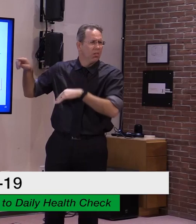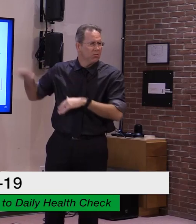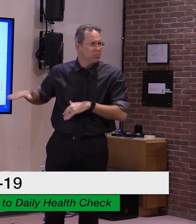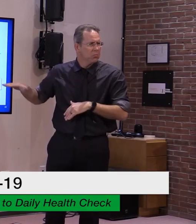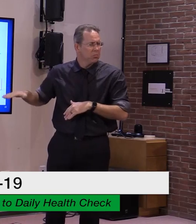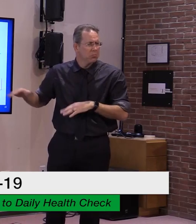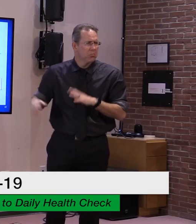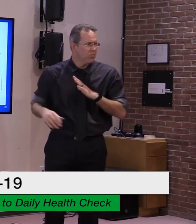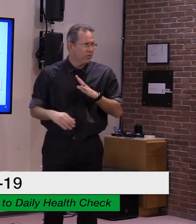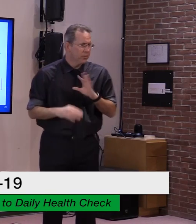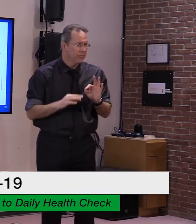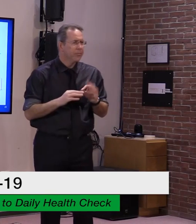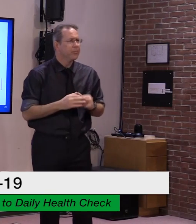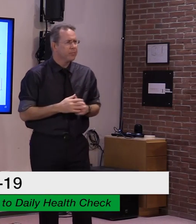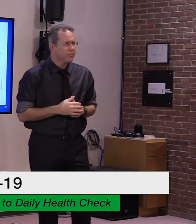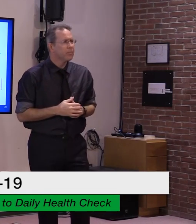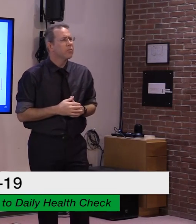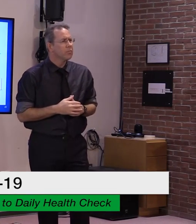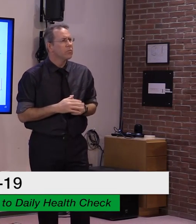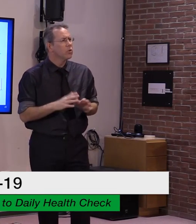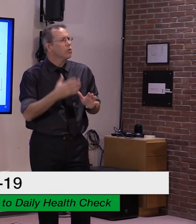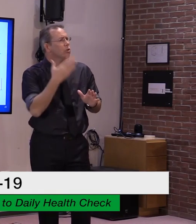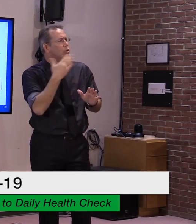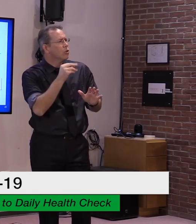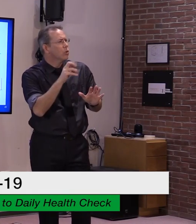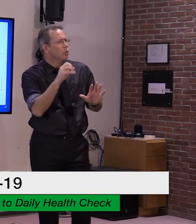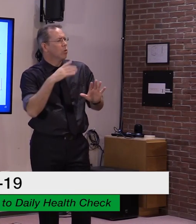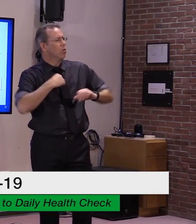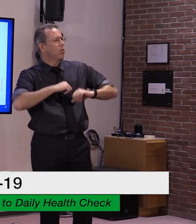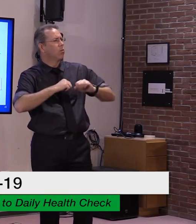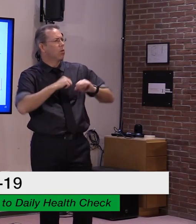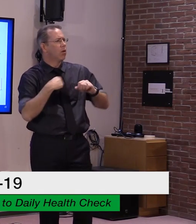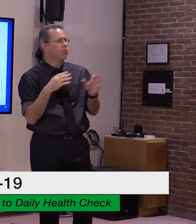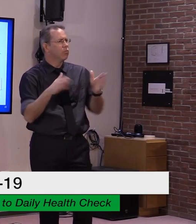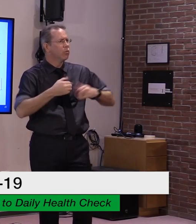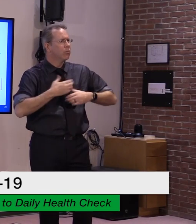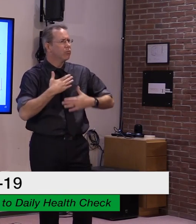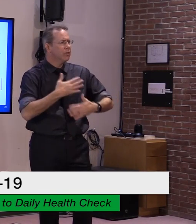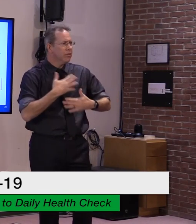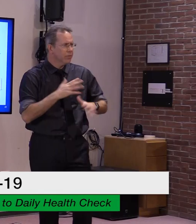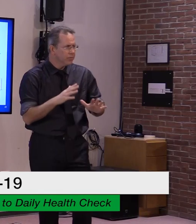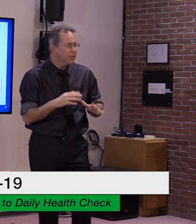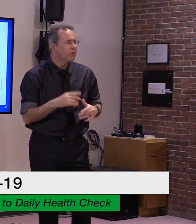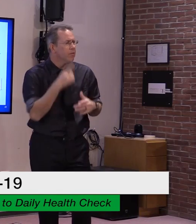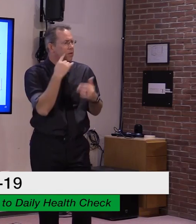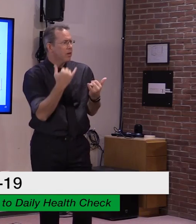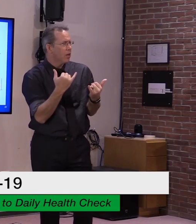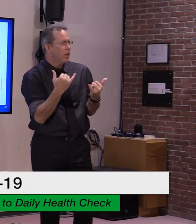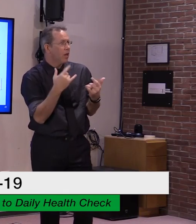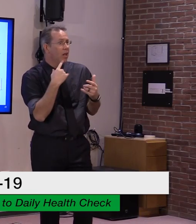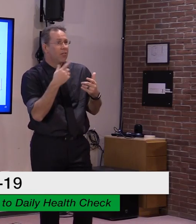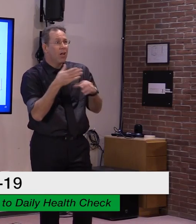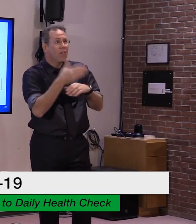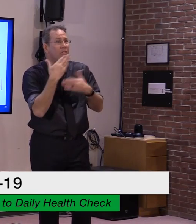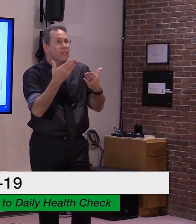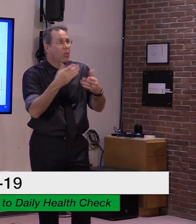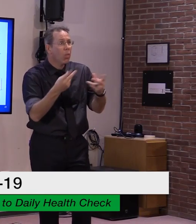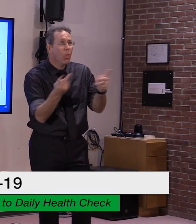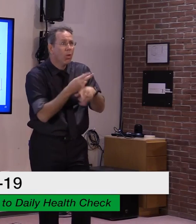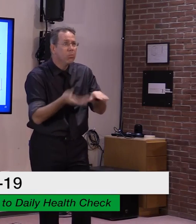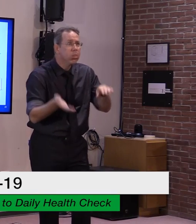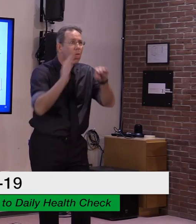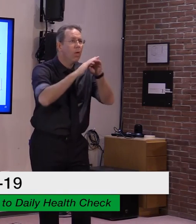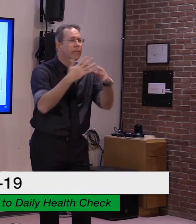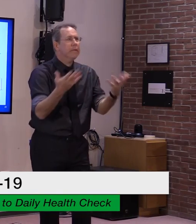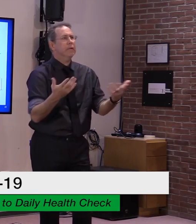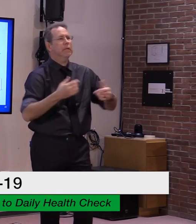another reason for optimism we have sufficient hospital capacity at the moment but all the more reason for us to make sure